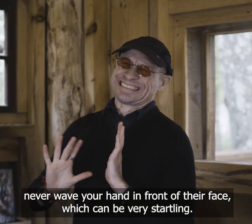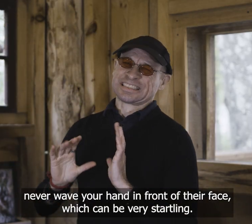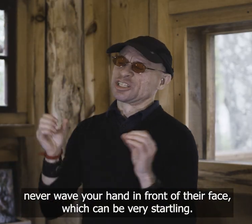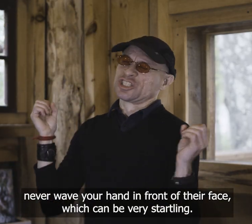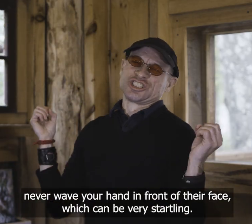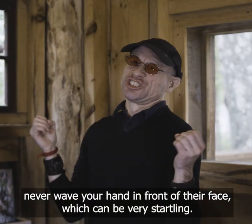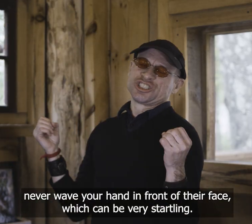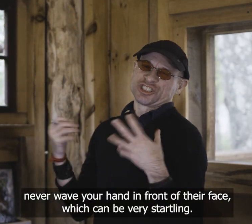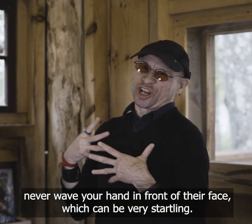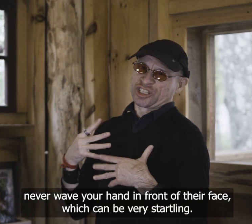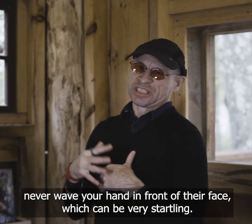be very startling.